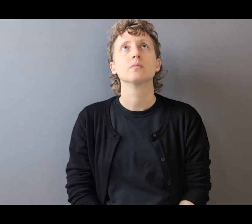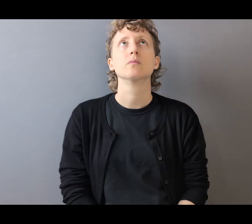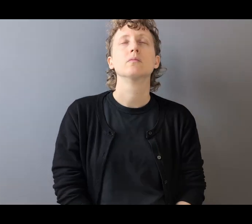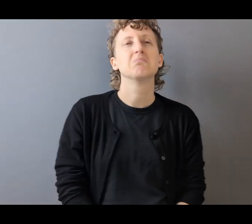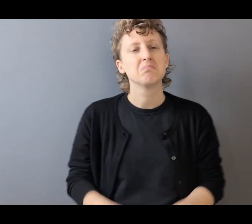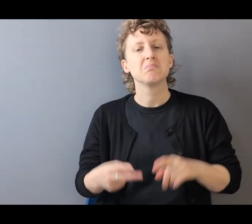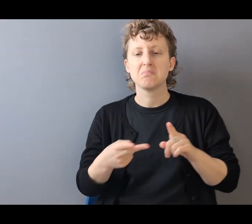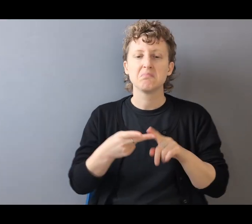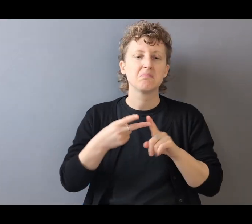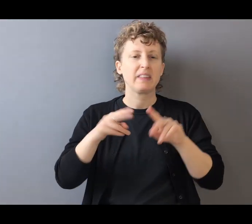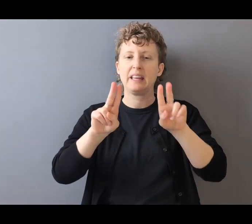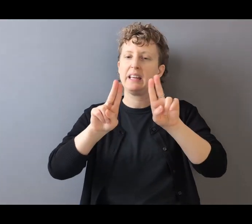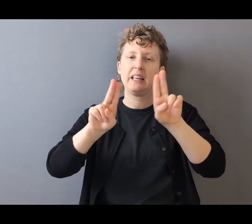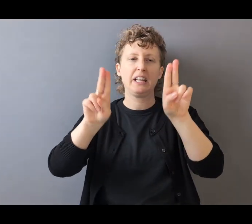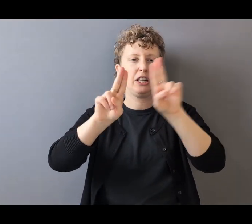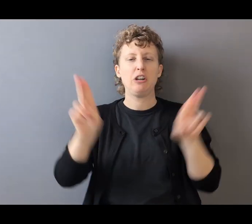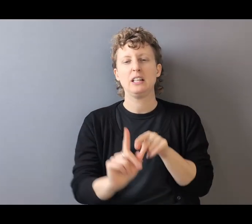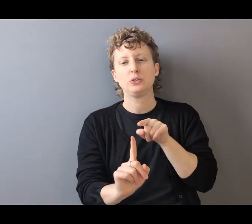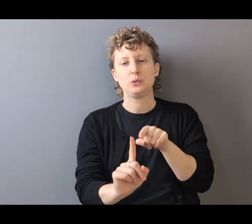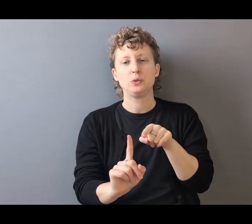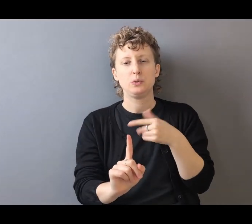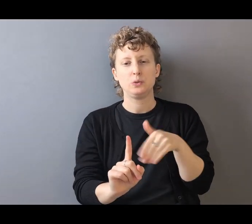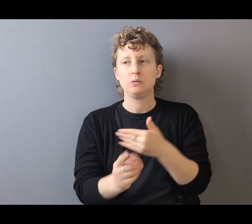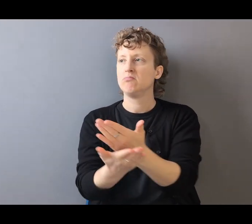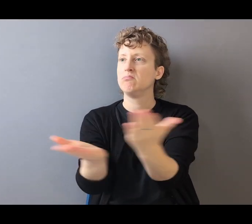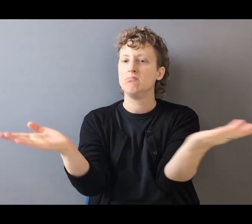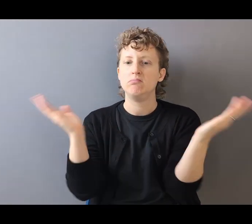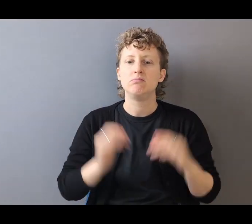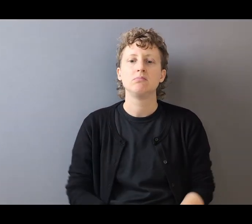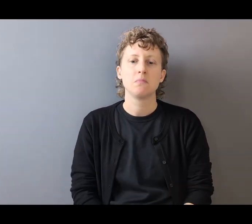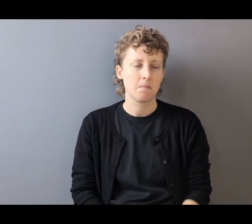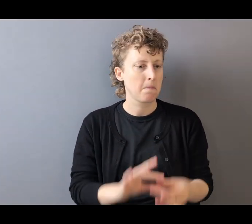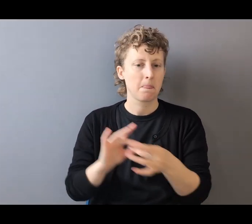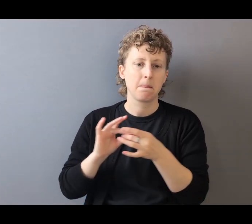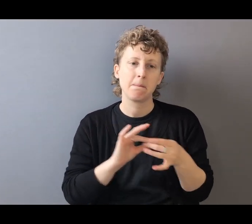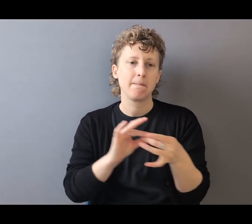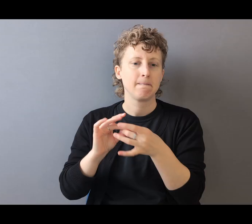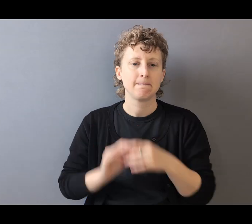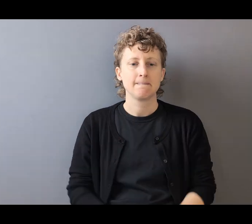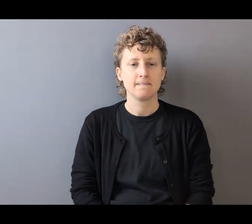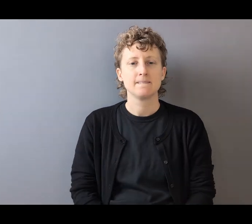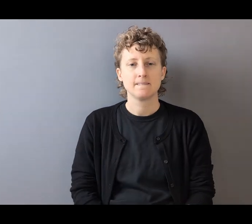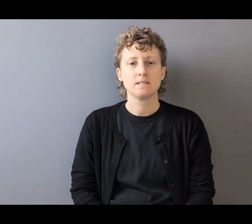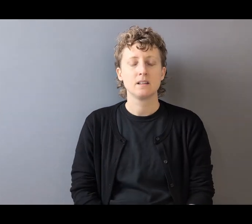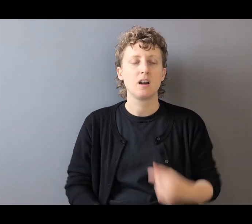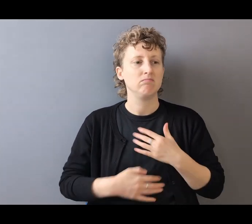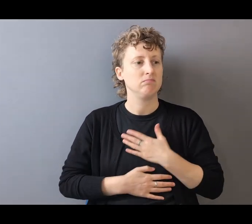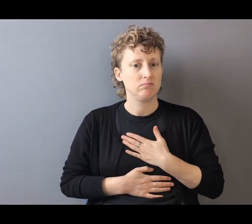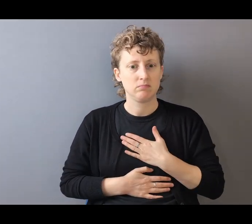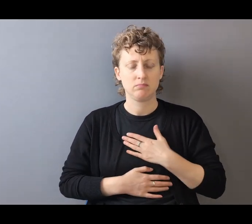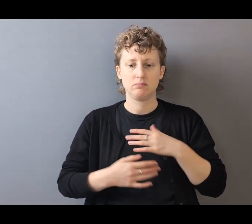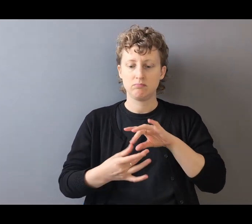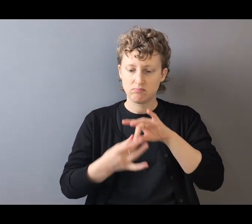the international aspect of it. Personally, it feels nice to be a part of an